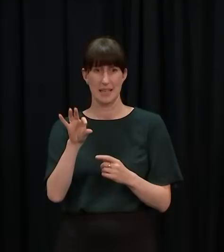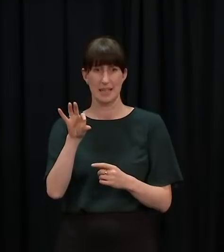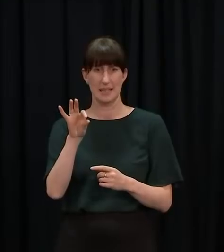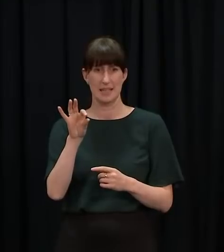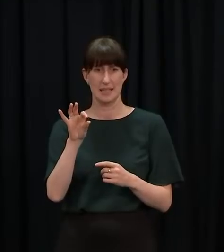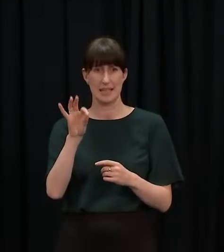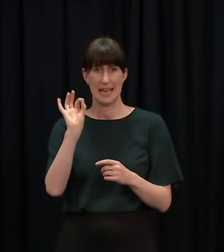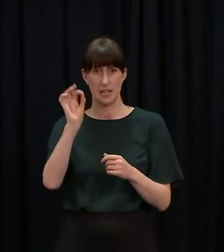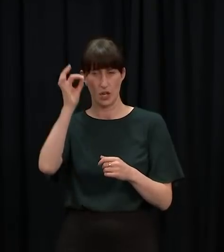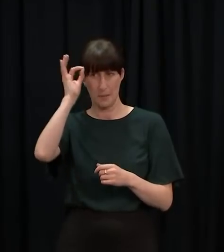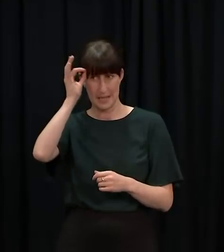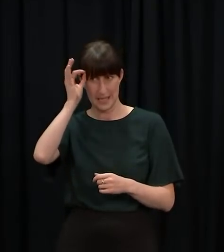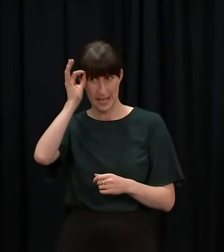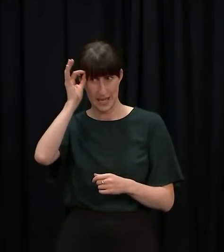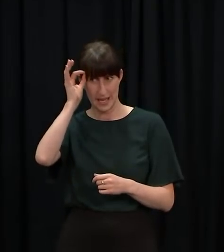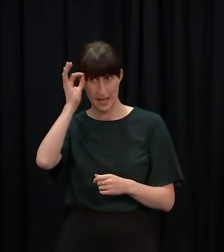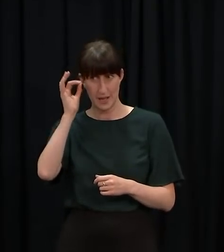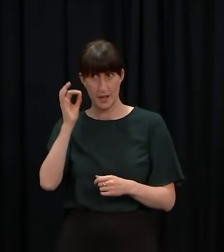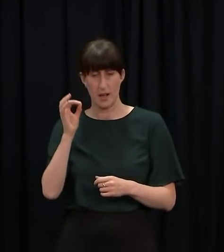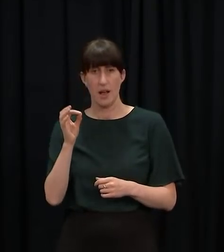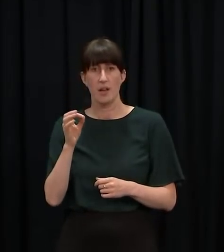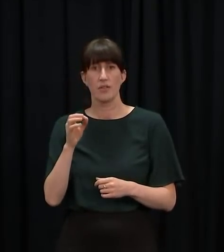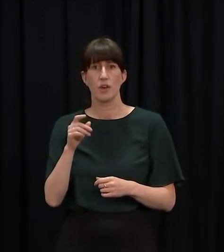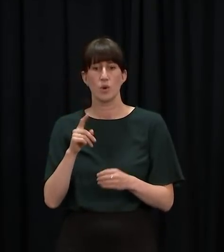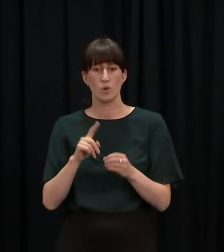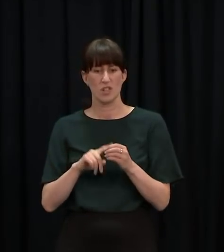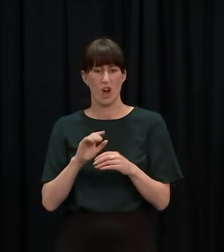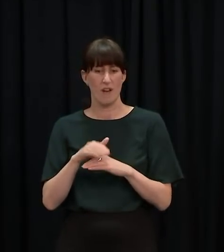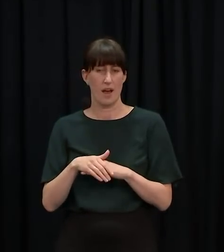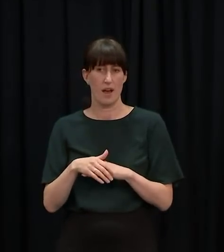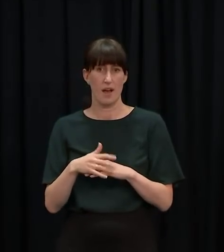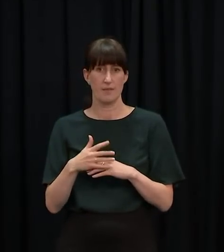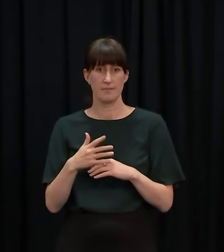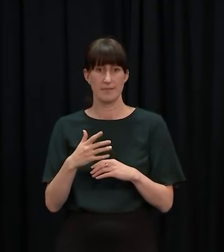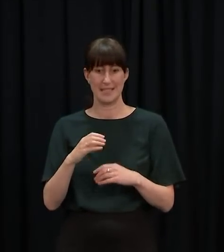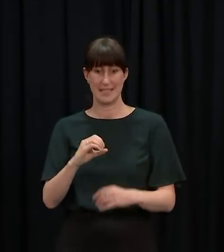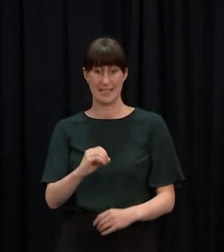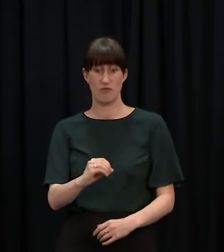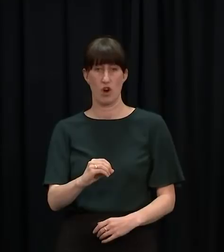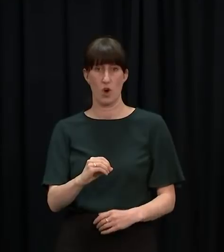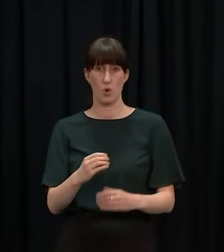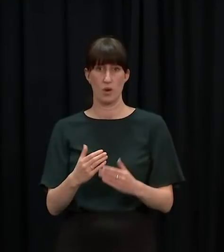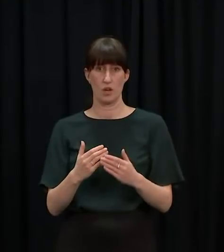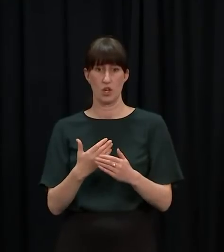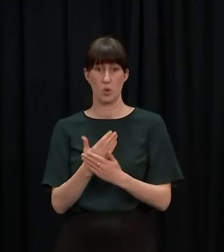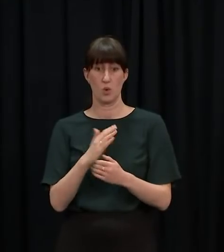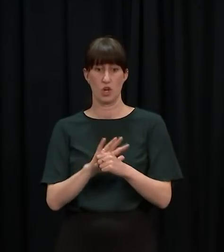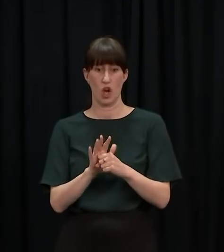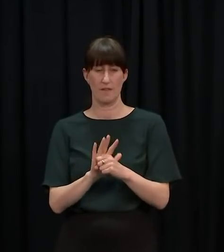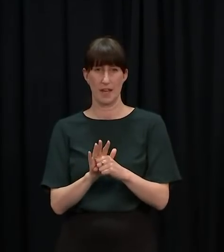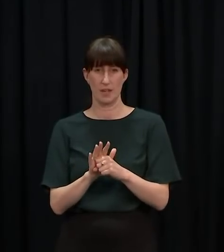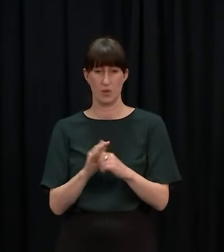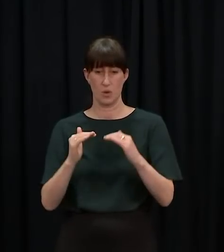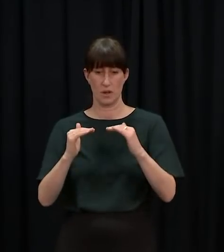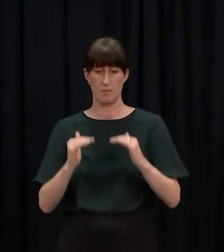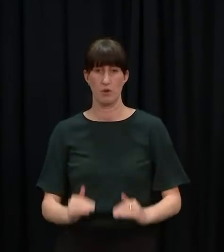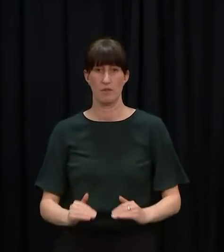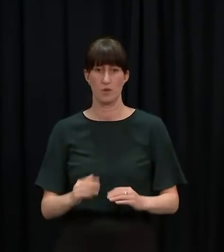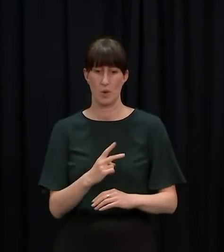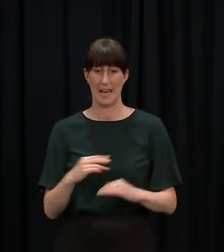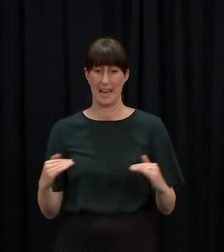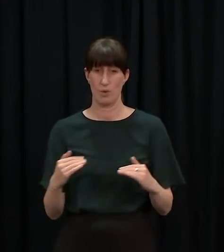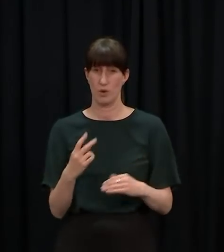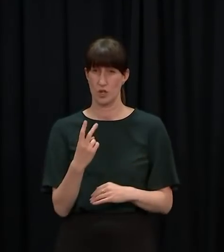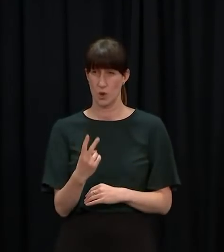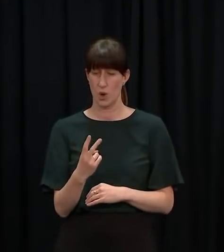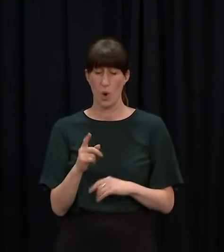you'd probably need to see zero or very few unlinked cases in order to move down Auckland down to level two. What's the